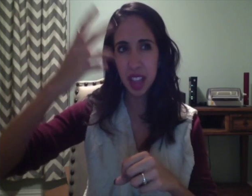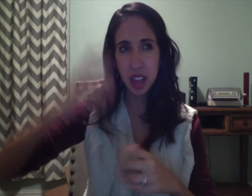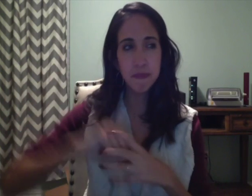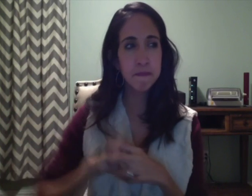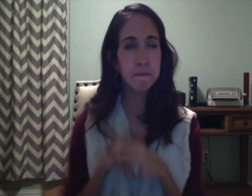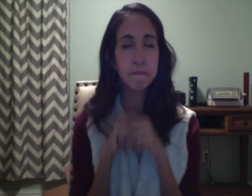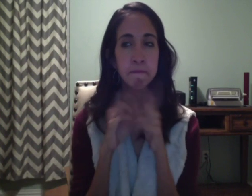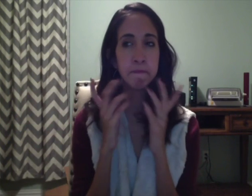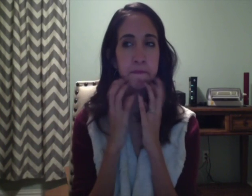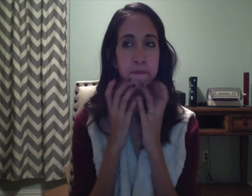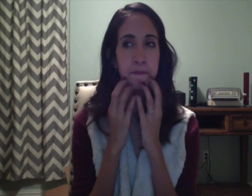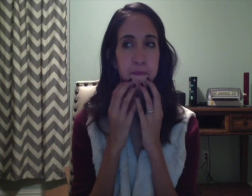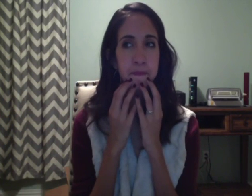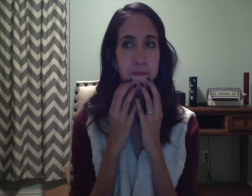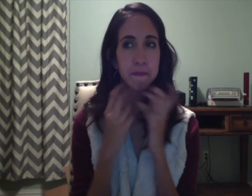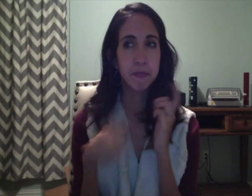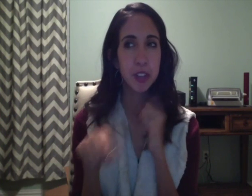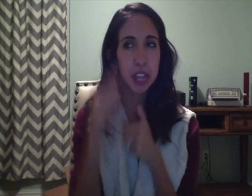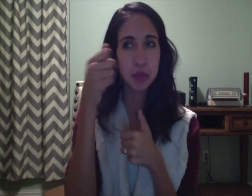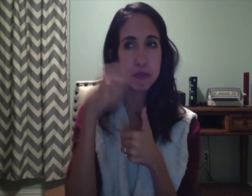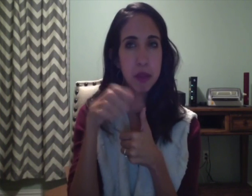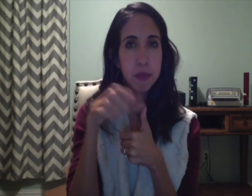You guys remember?